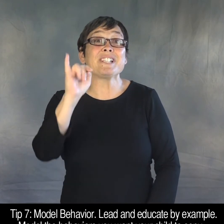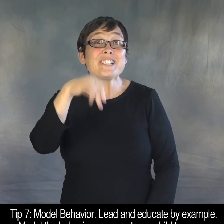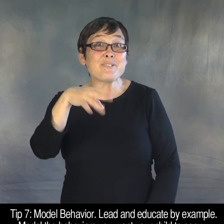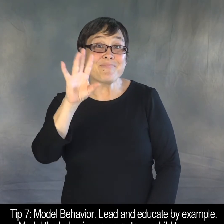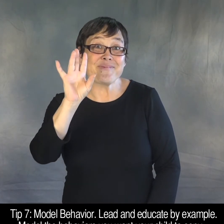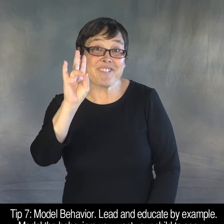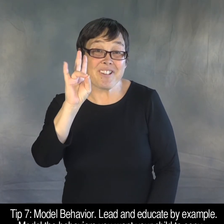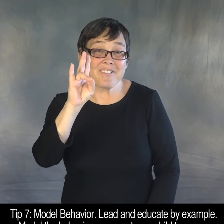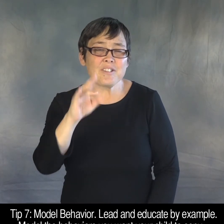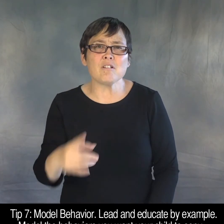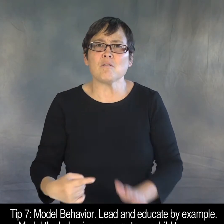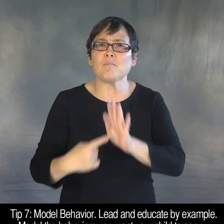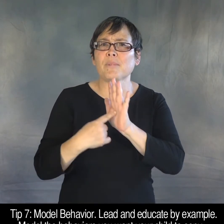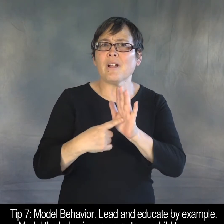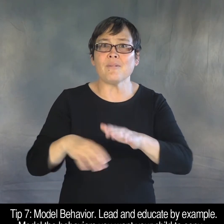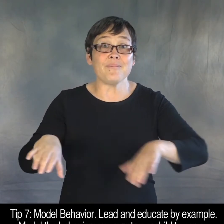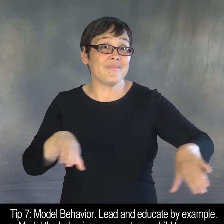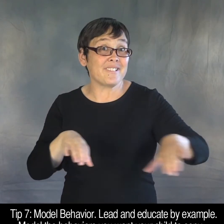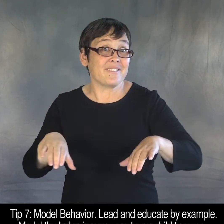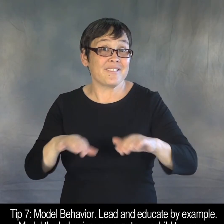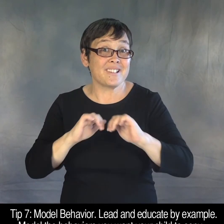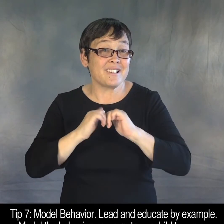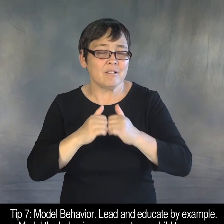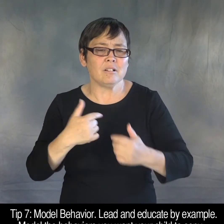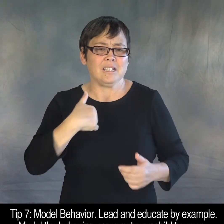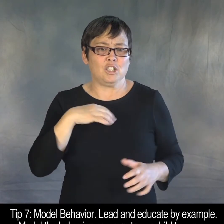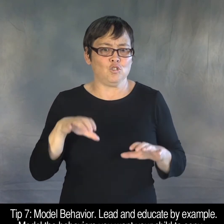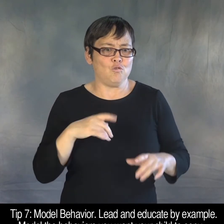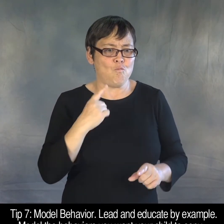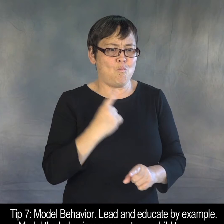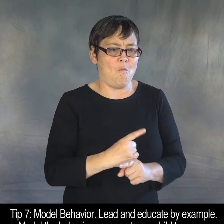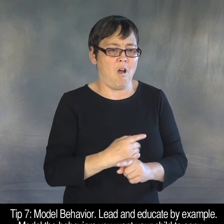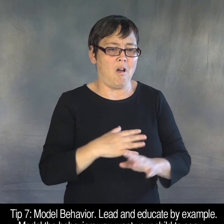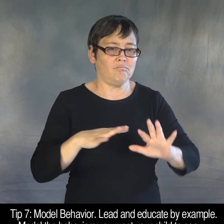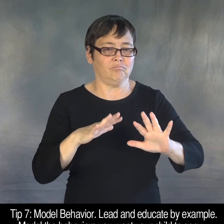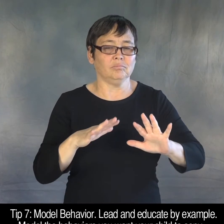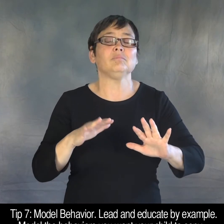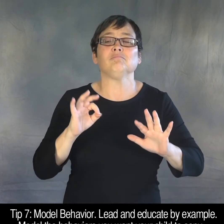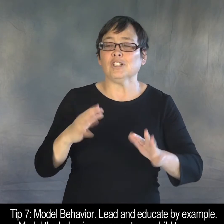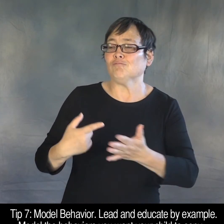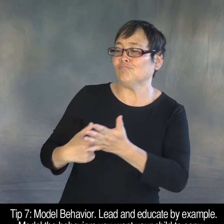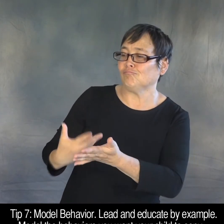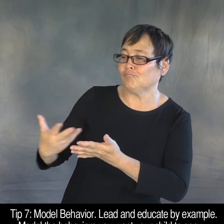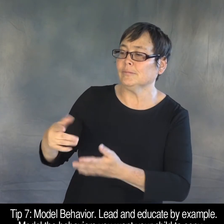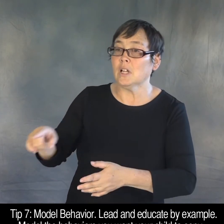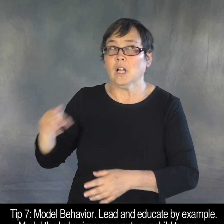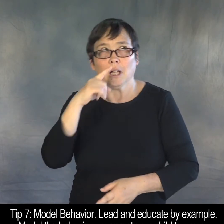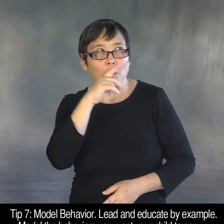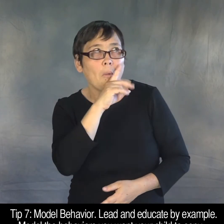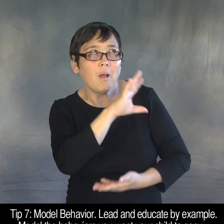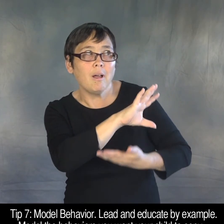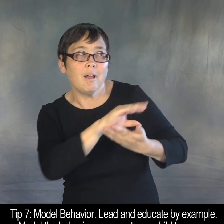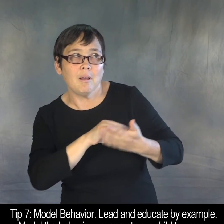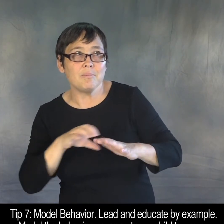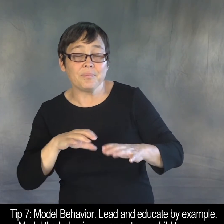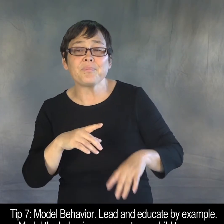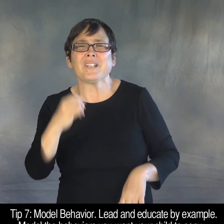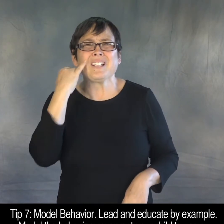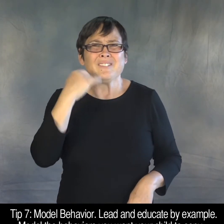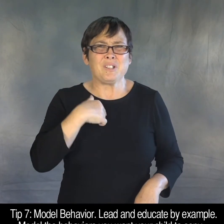Tip 7. Model behavior. Lead and educate by example. Model the behaviors you